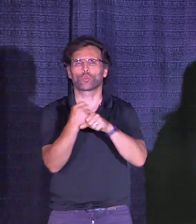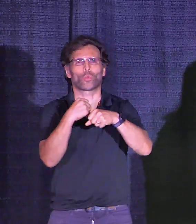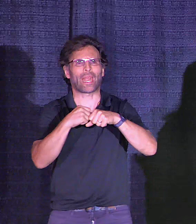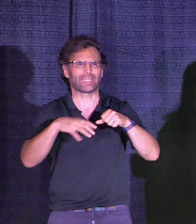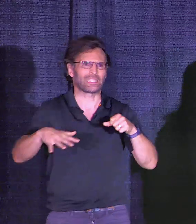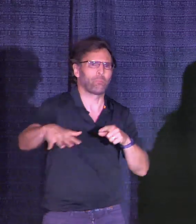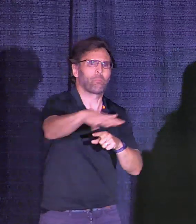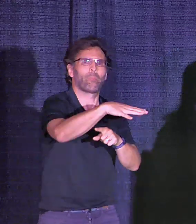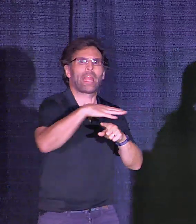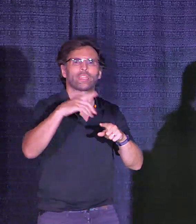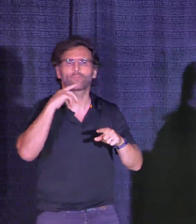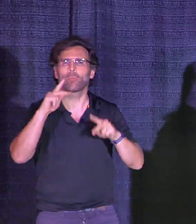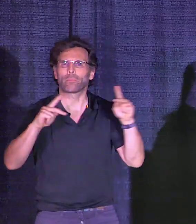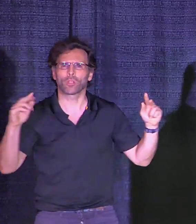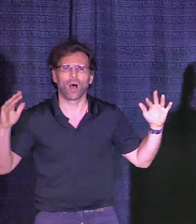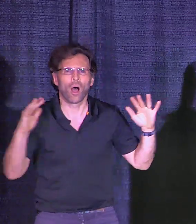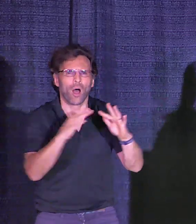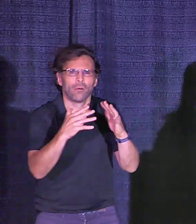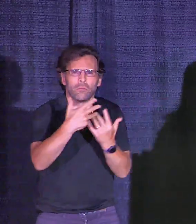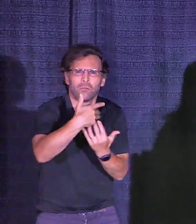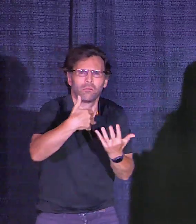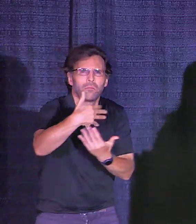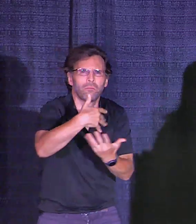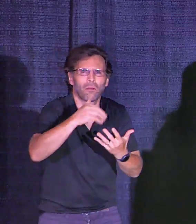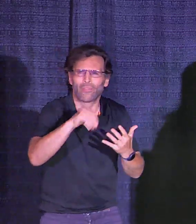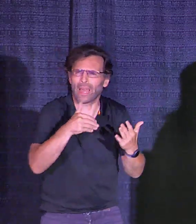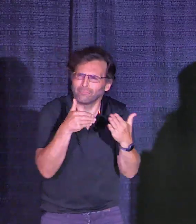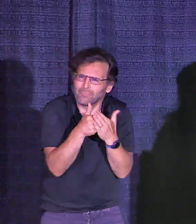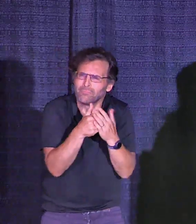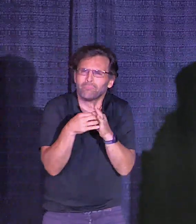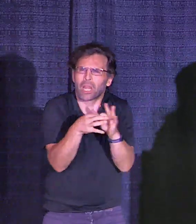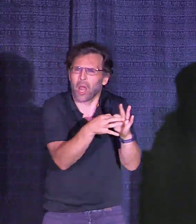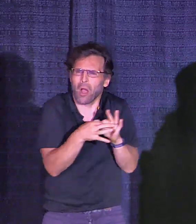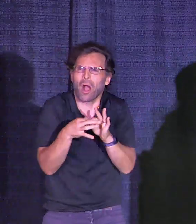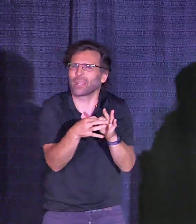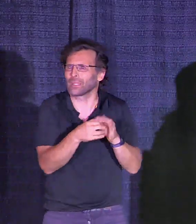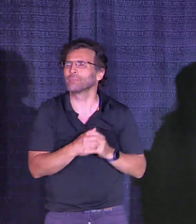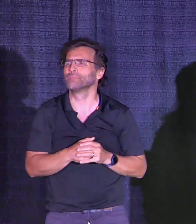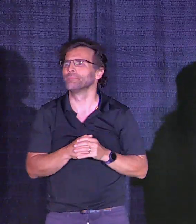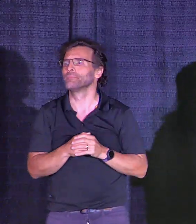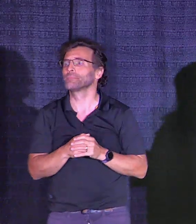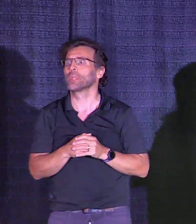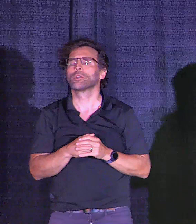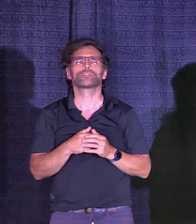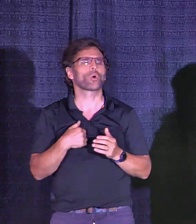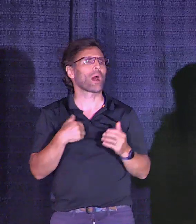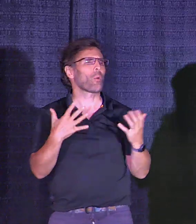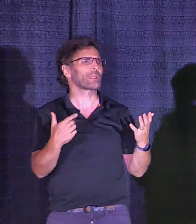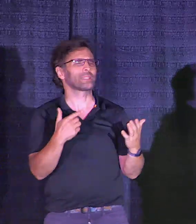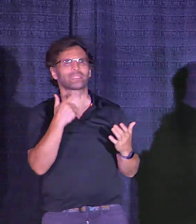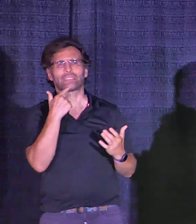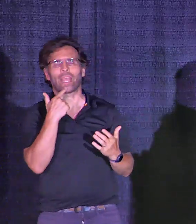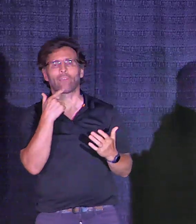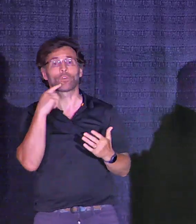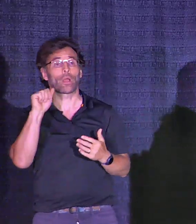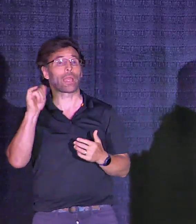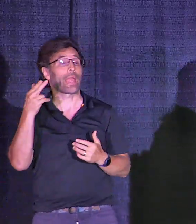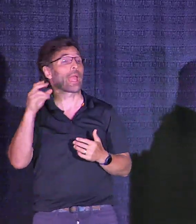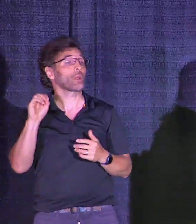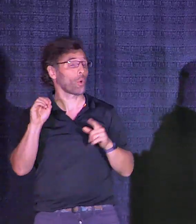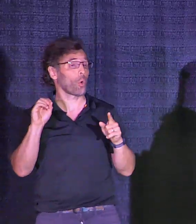space and that community, the belonging that we all need. So I want to say on behalf of ACO, it's